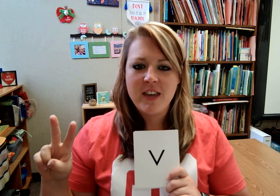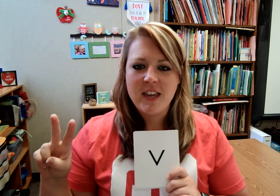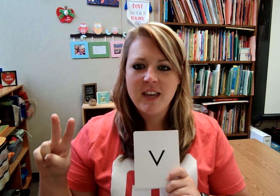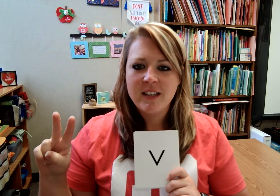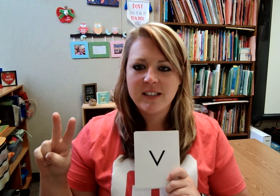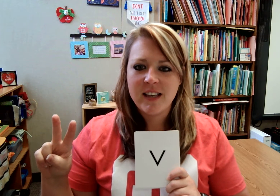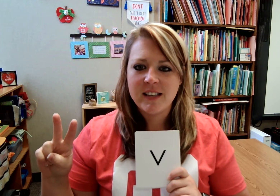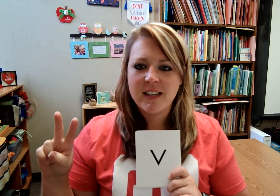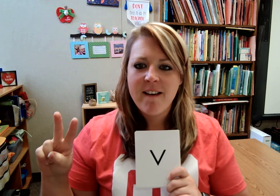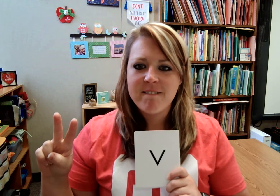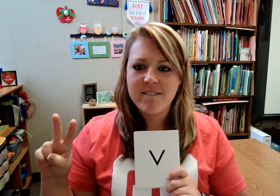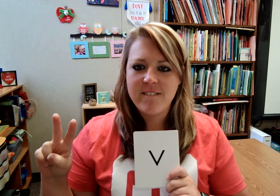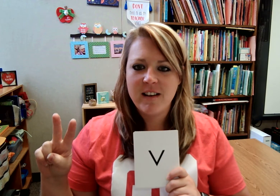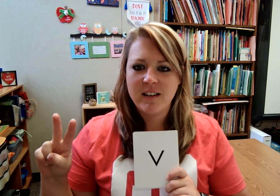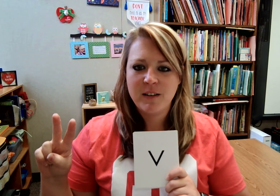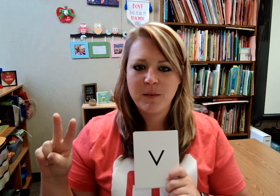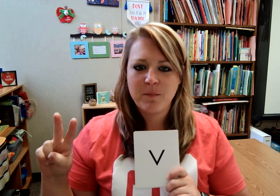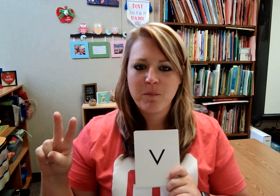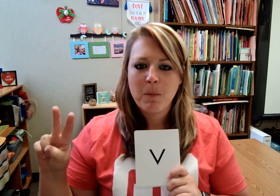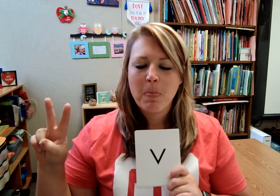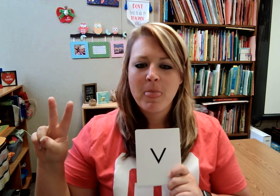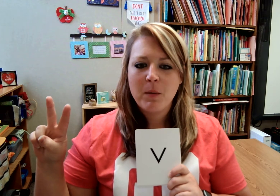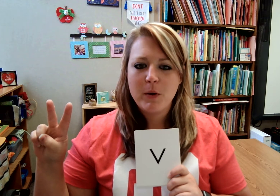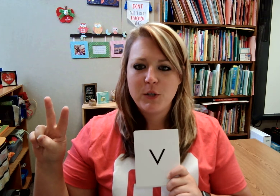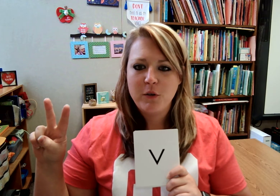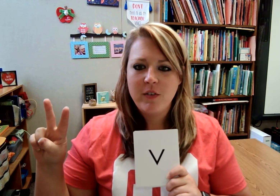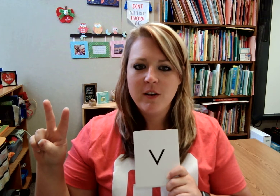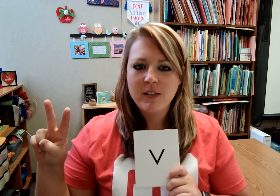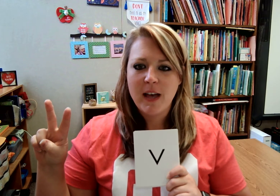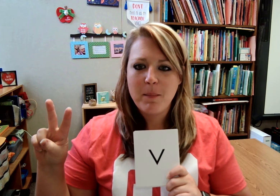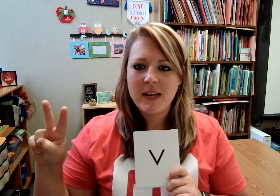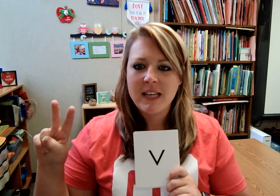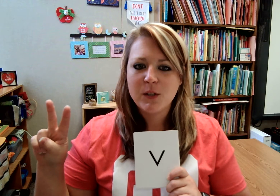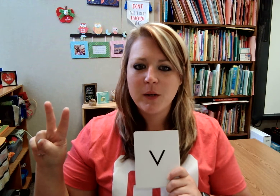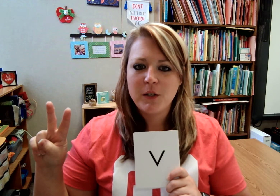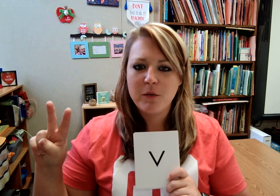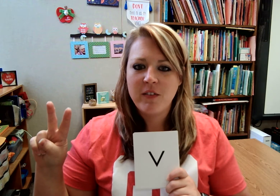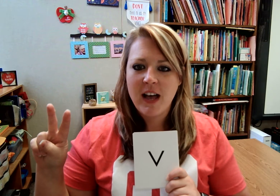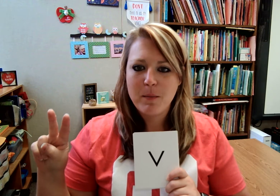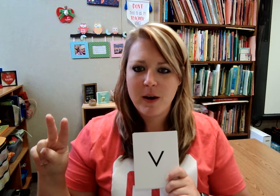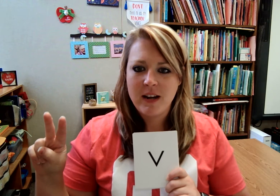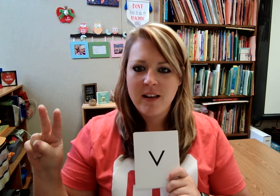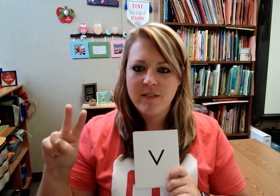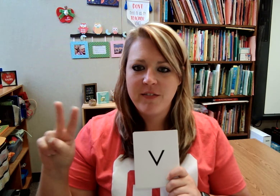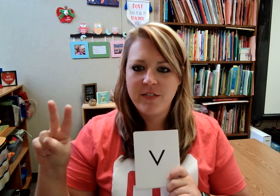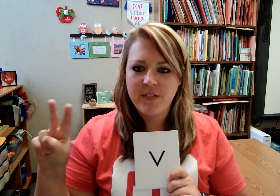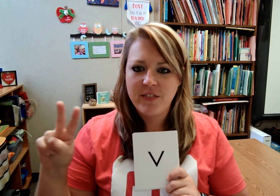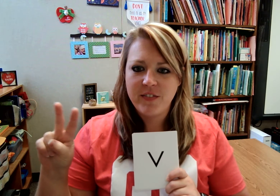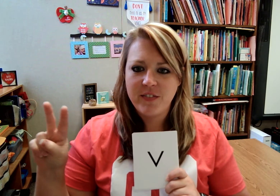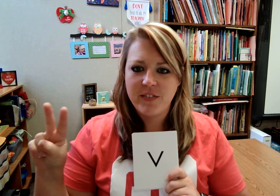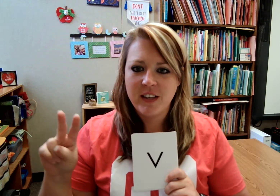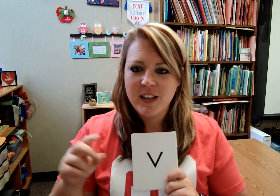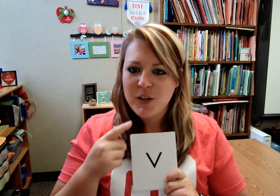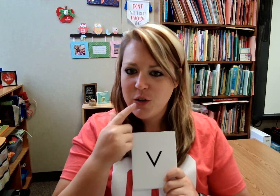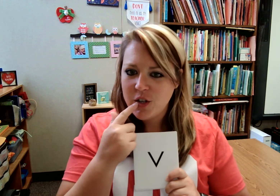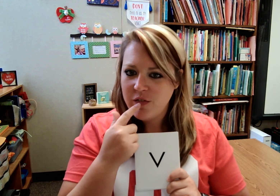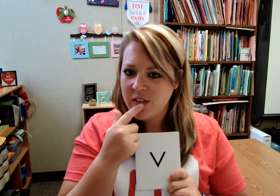V says v. Put 2 fingers up and he's going to vibrate. V. You should feel